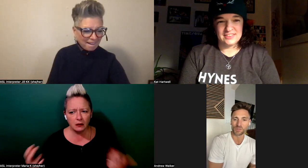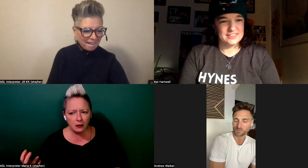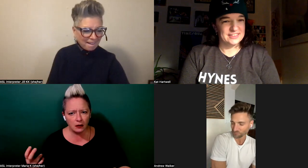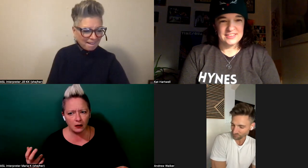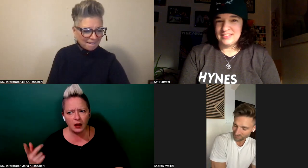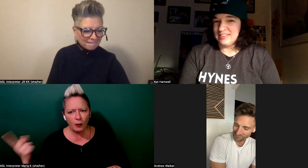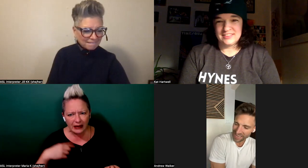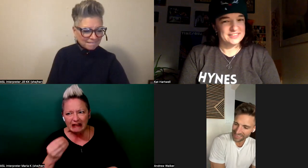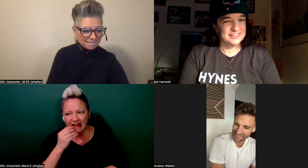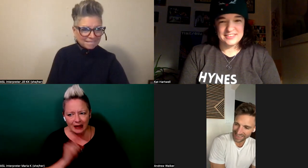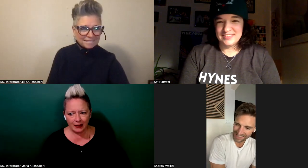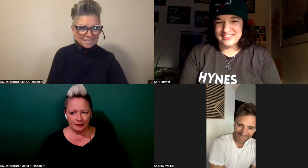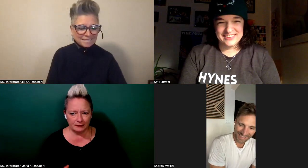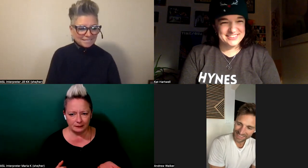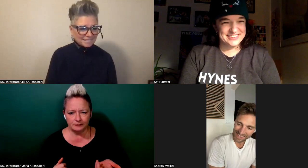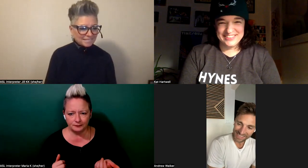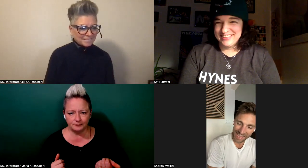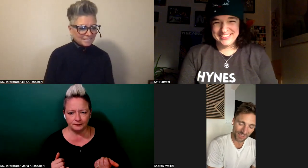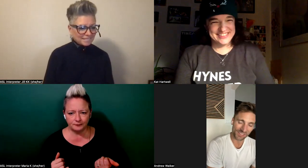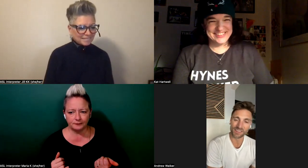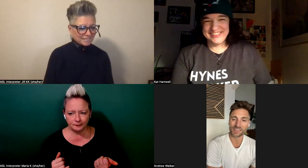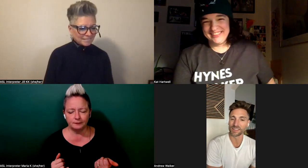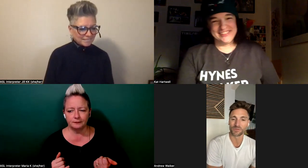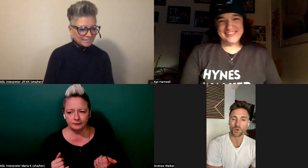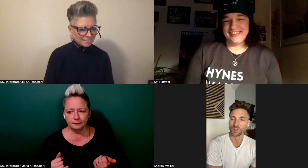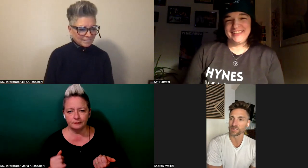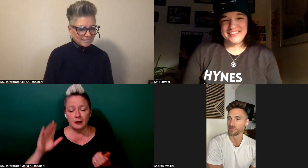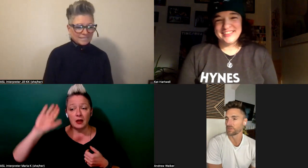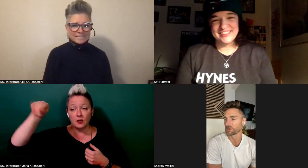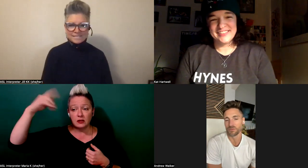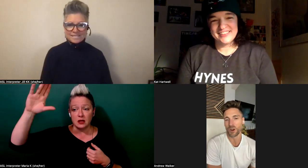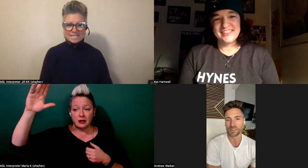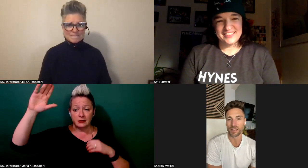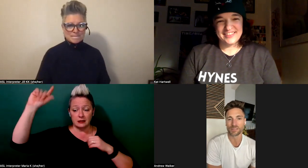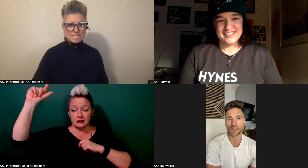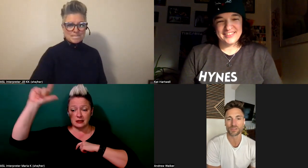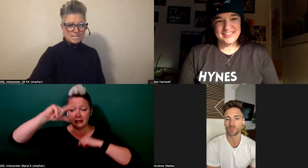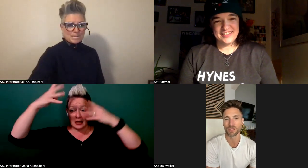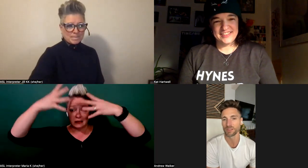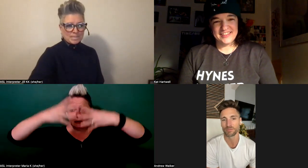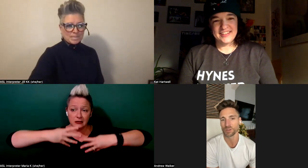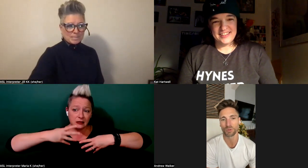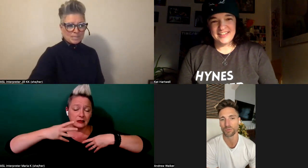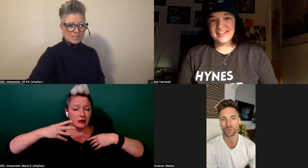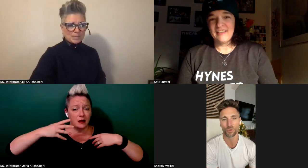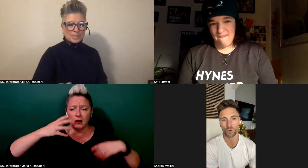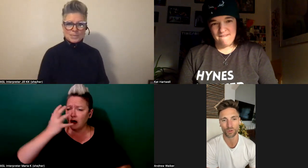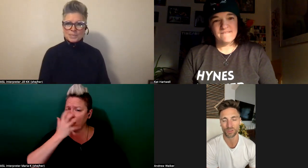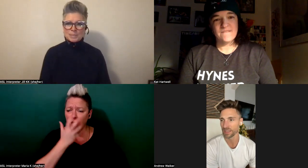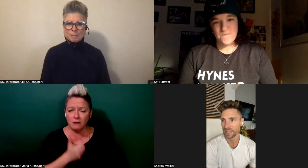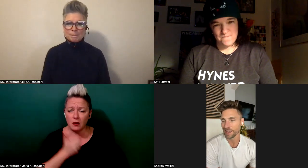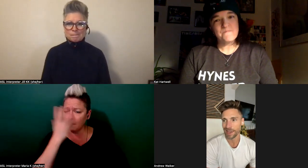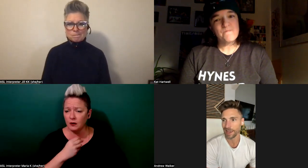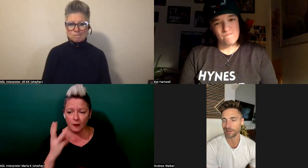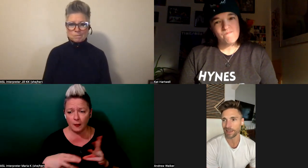vinegar chips. And yeah, the sunsets, of course, the safari sunsets are some of the most beautiful in the